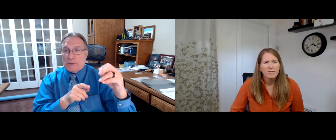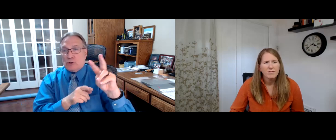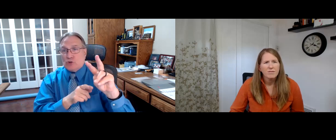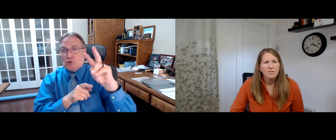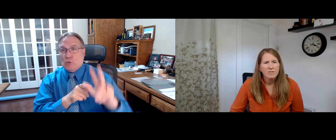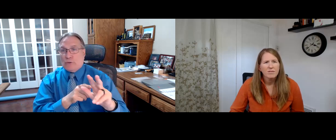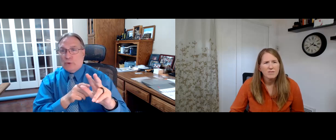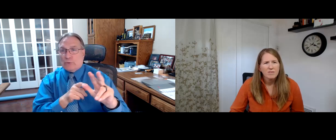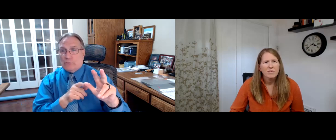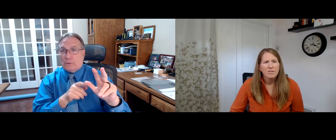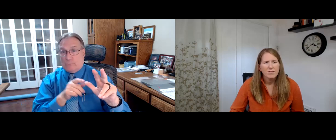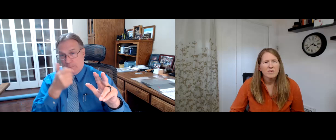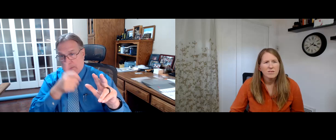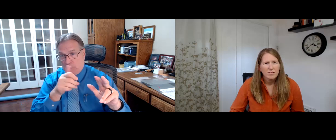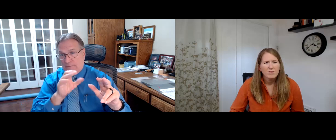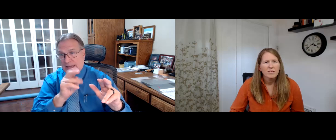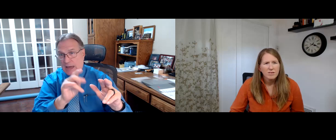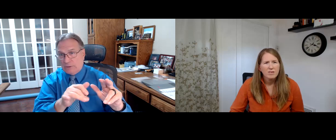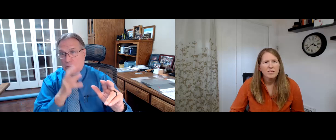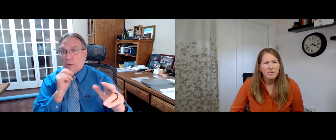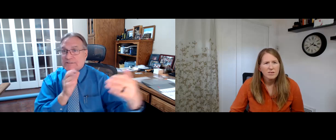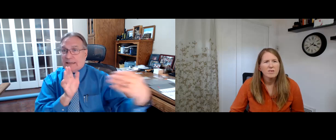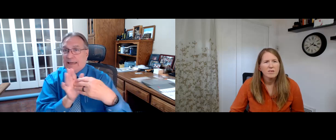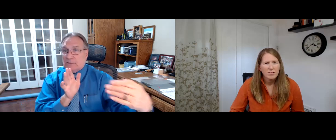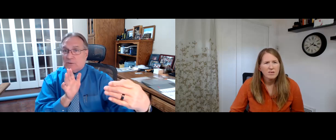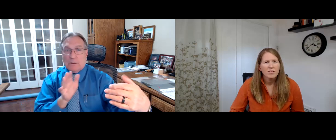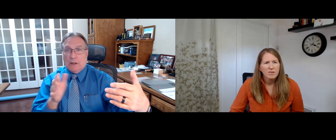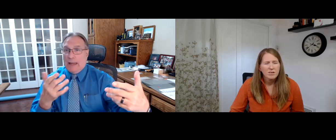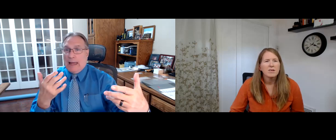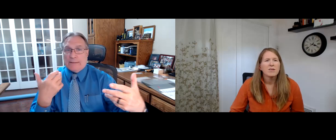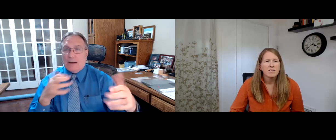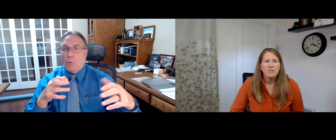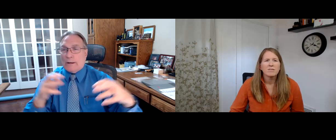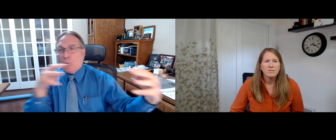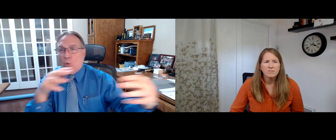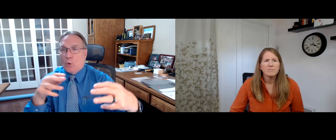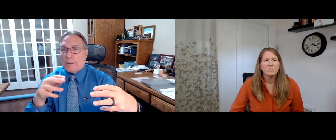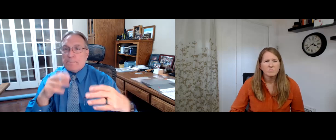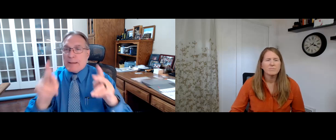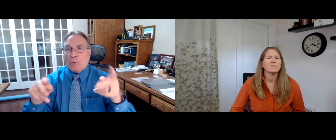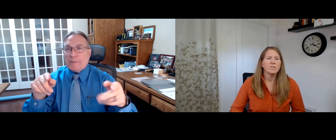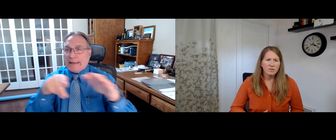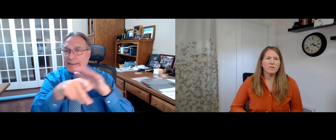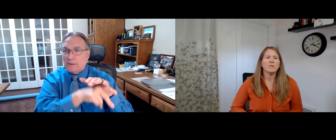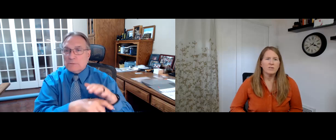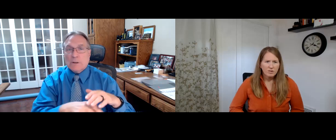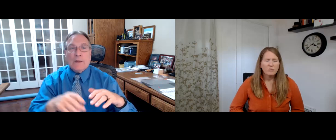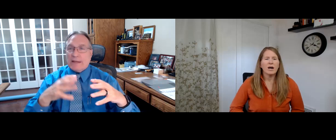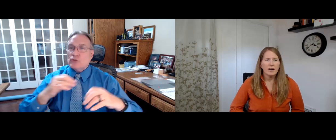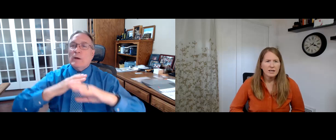Missouri 2/3, remember, of the county was against, and they don't want a war and people being killed. They just want